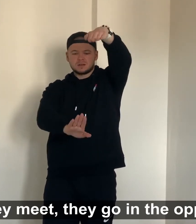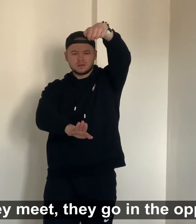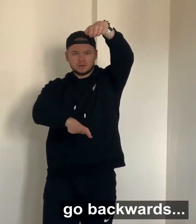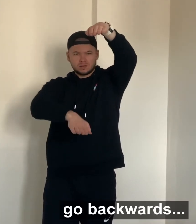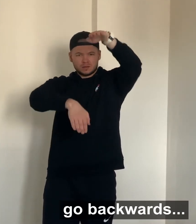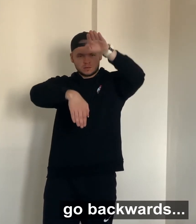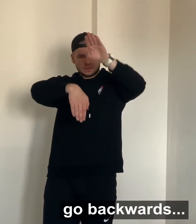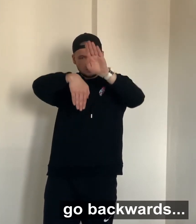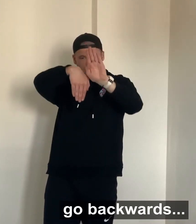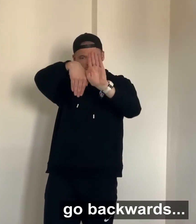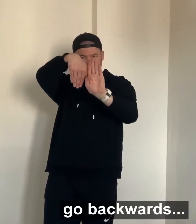Go backwards.